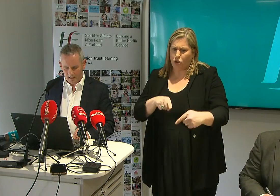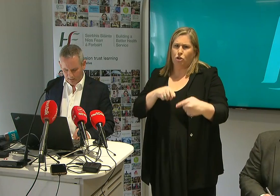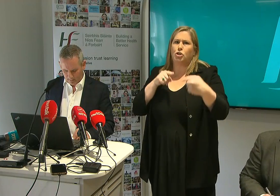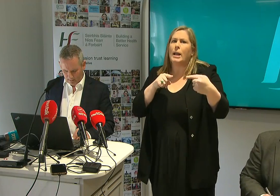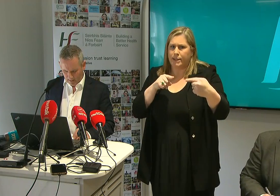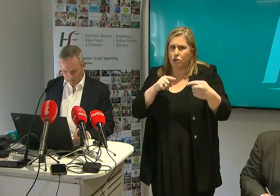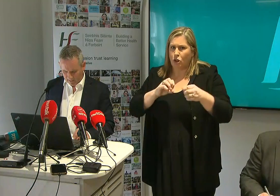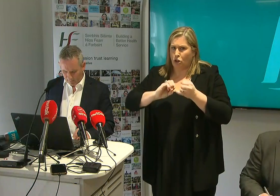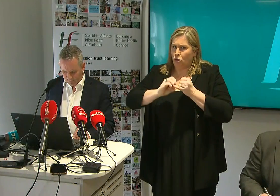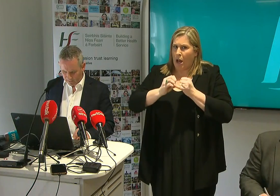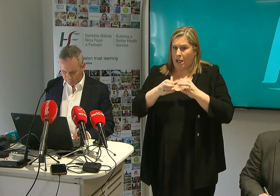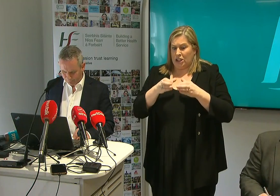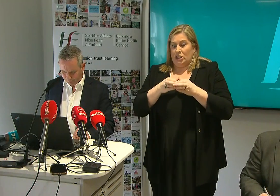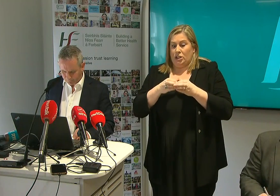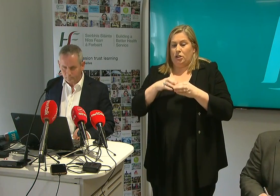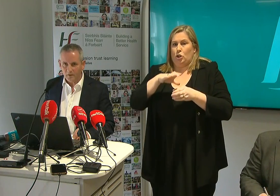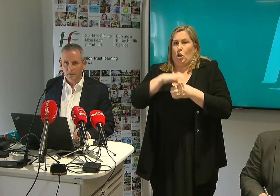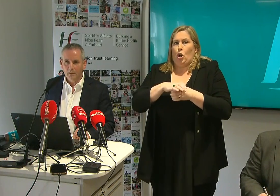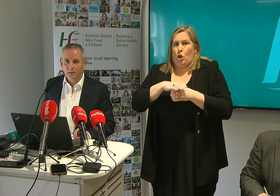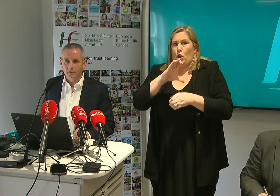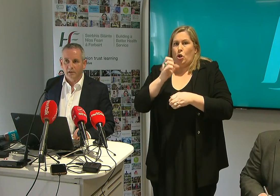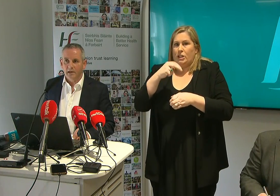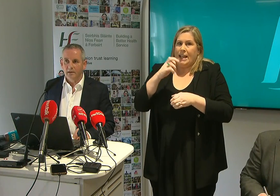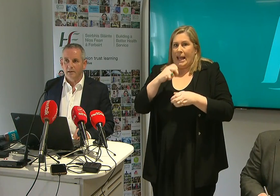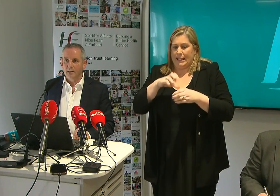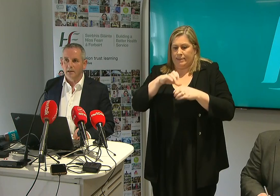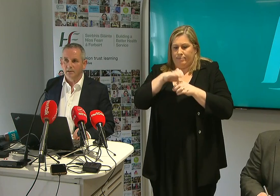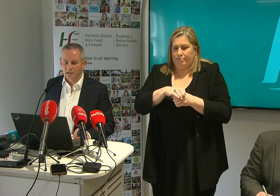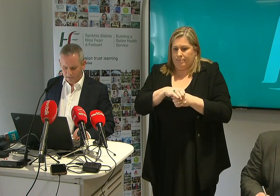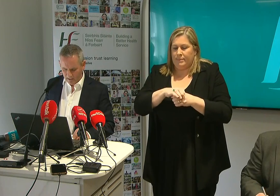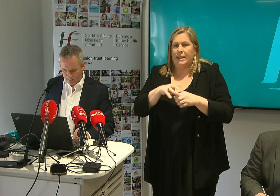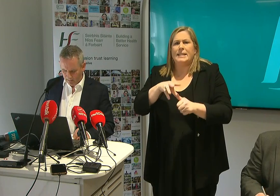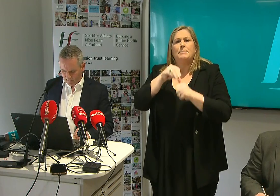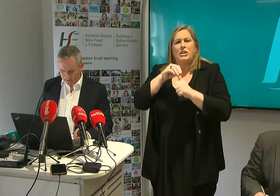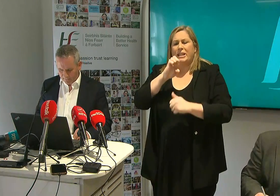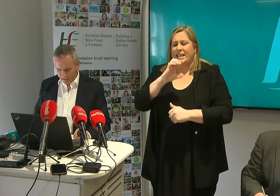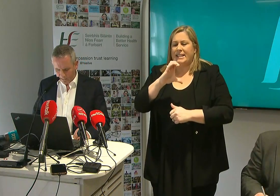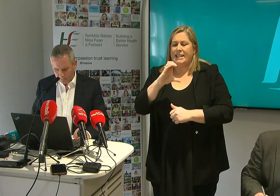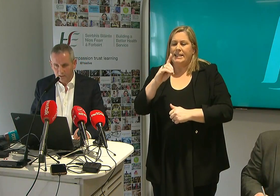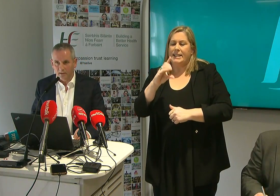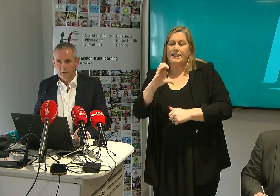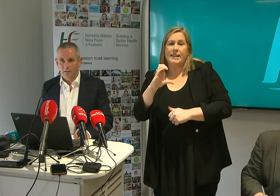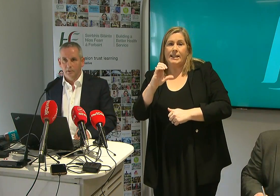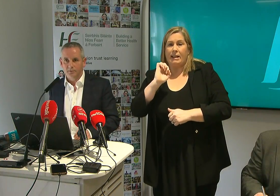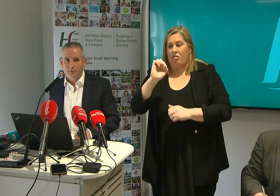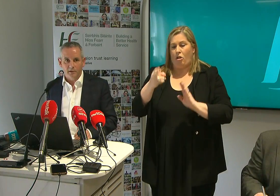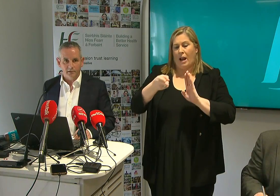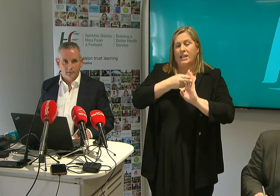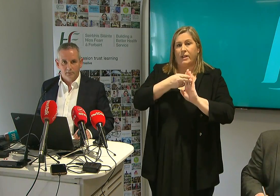of sustaining the containment phase. Particularly the ECDC and their classification